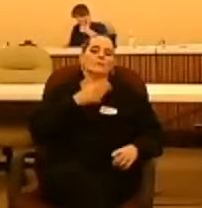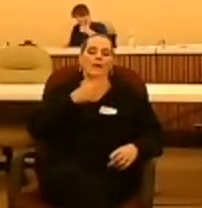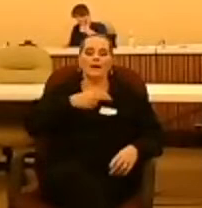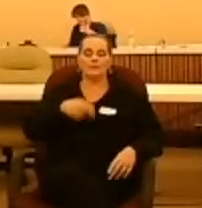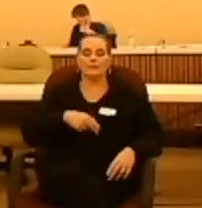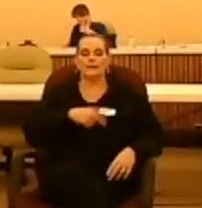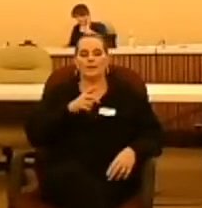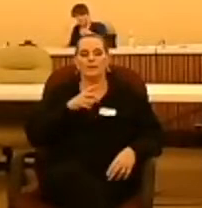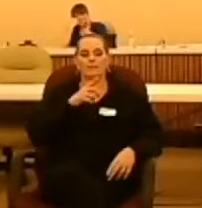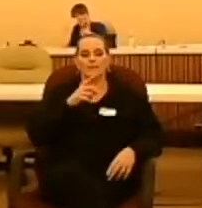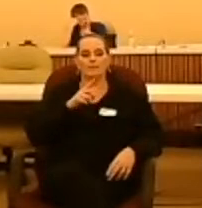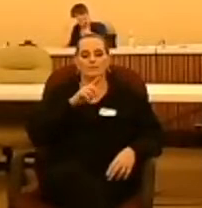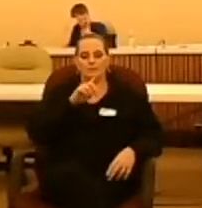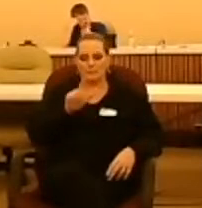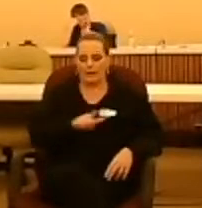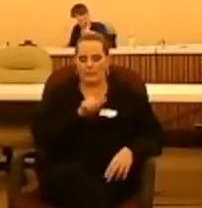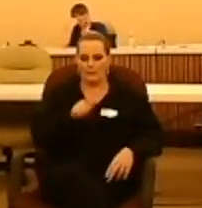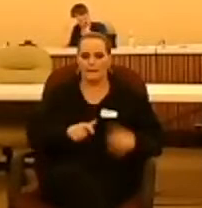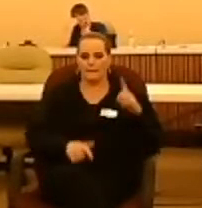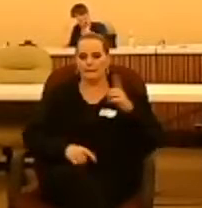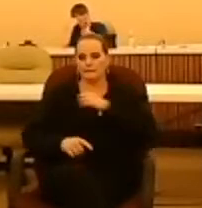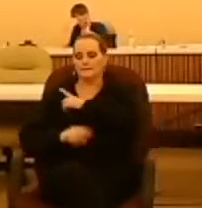Seconded. Any discussion?